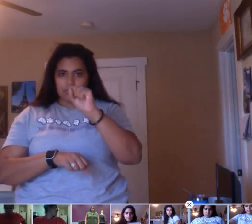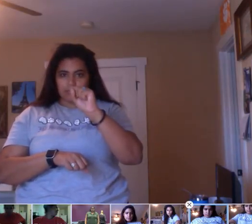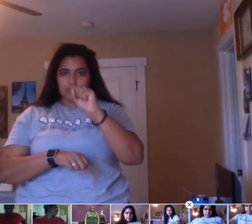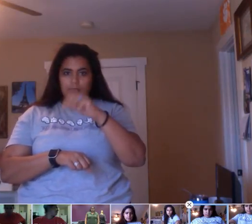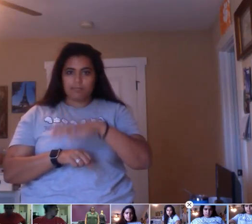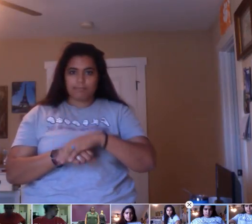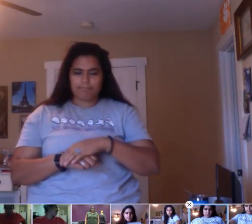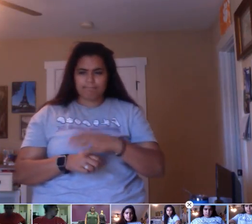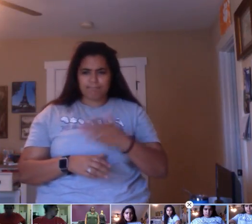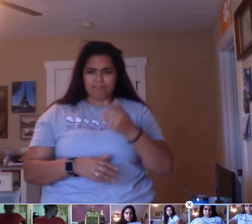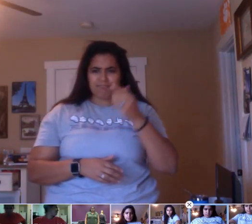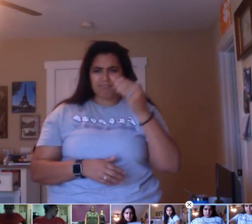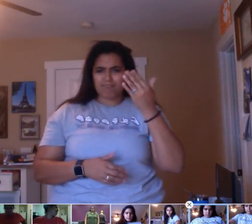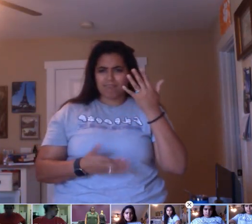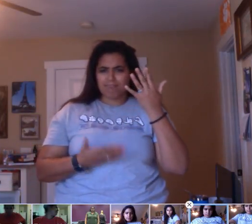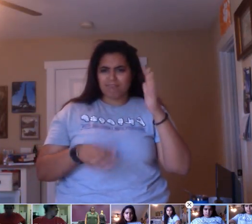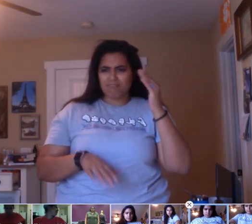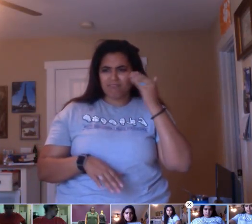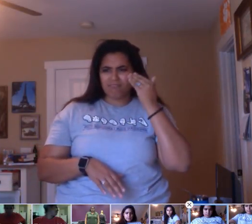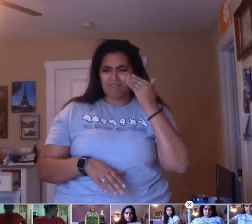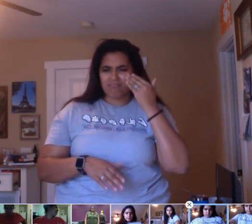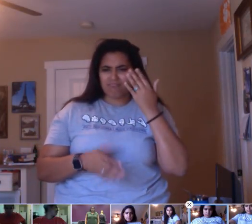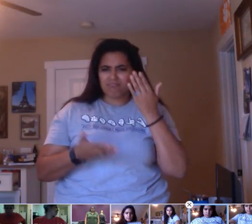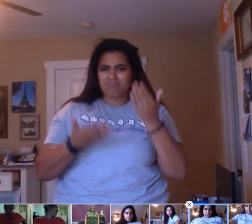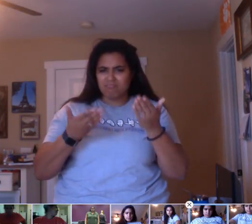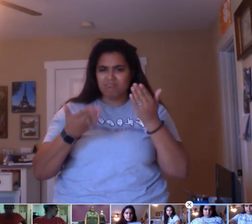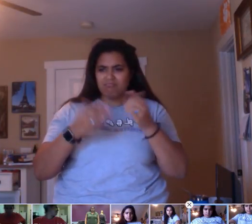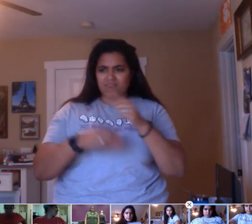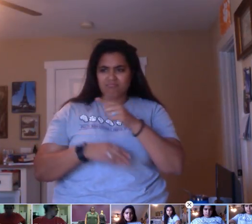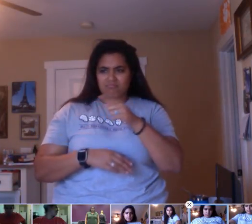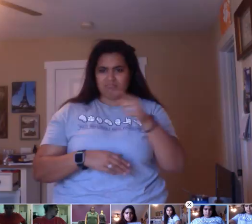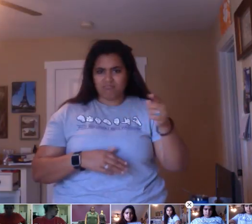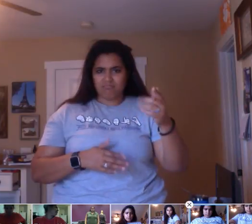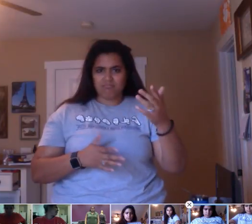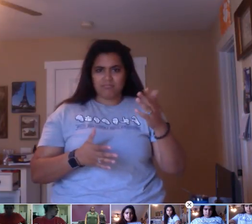So for measurements, you use angles.